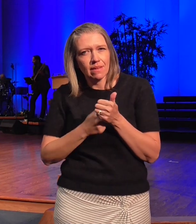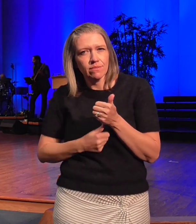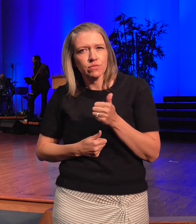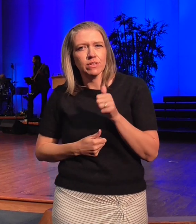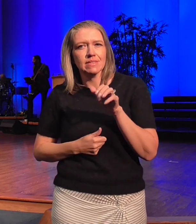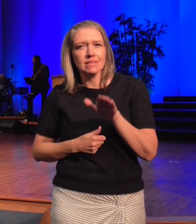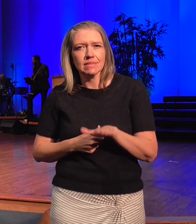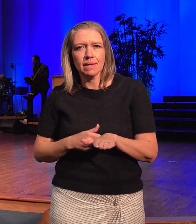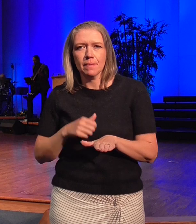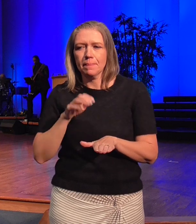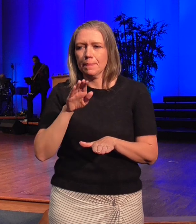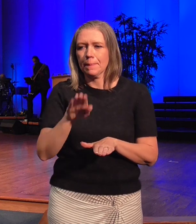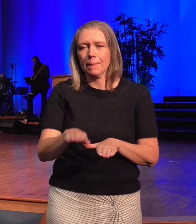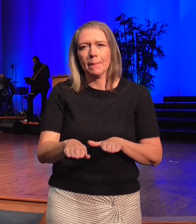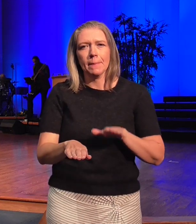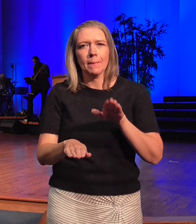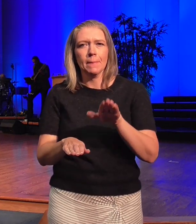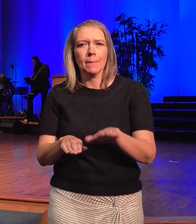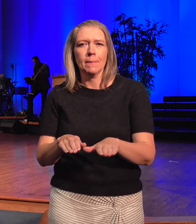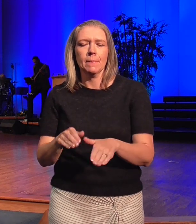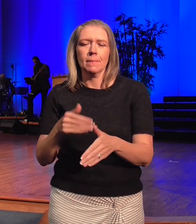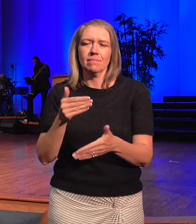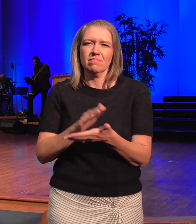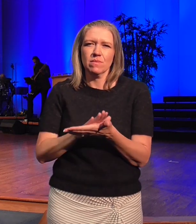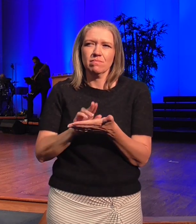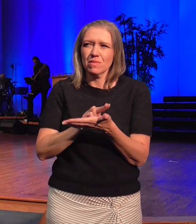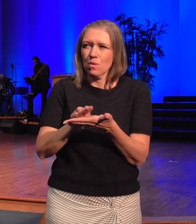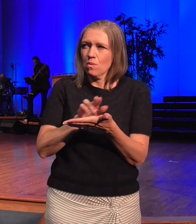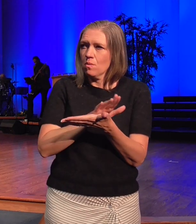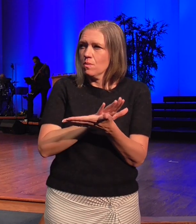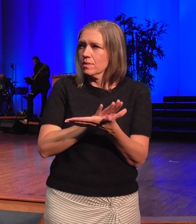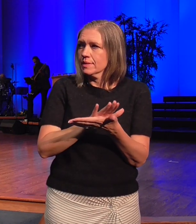every step is holy.